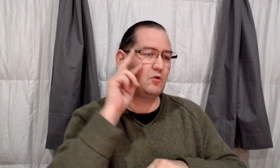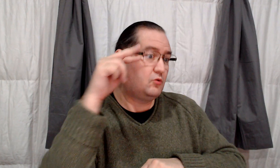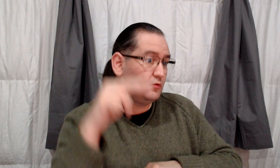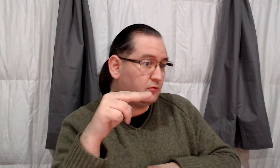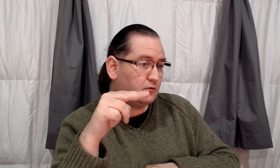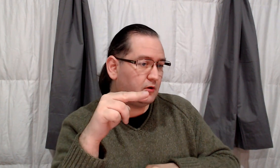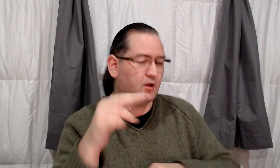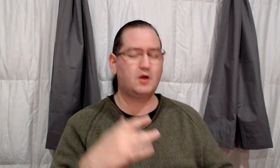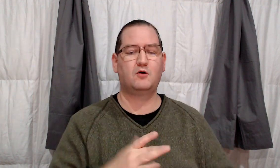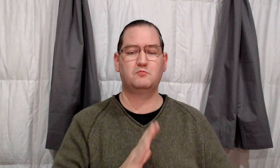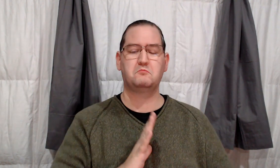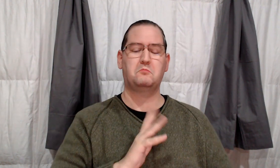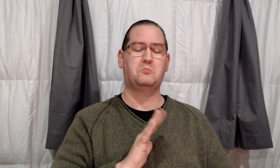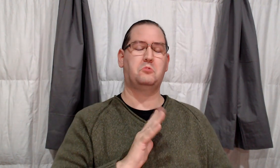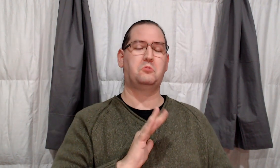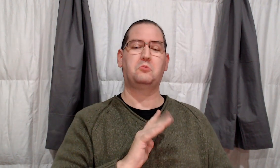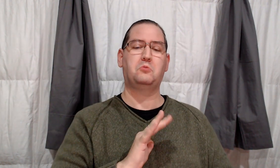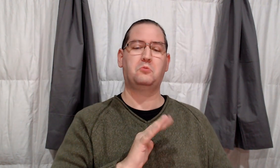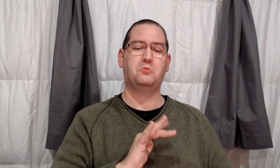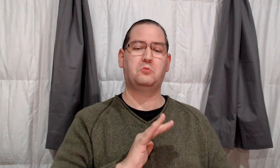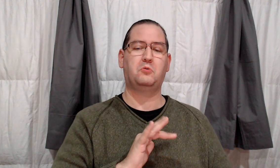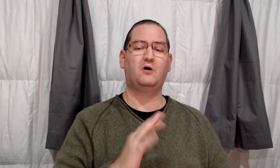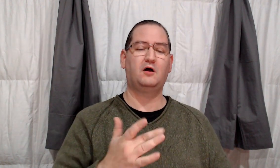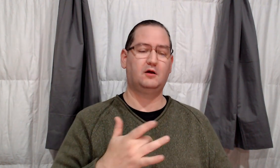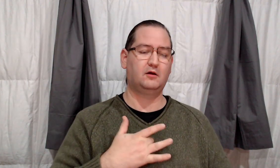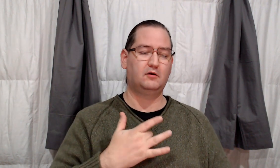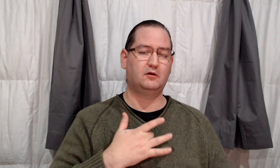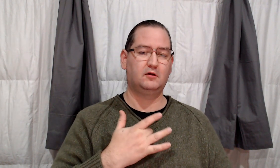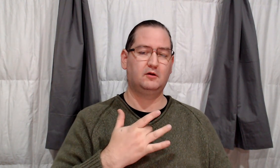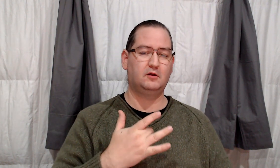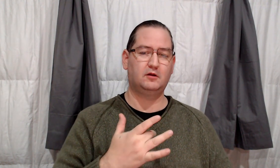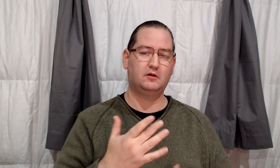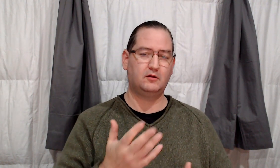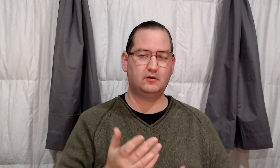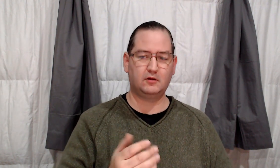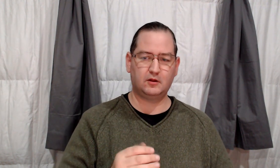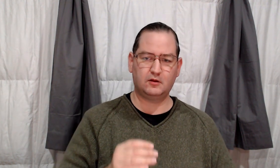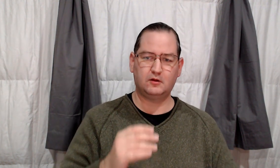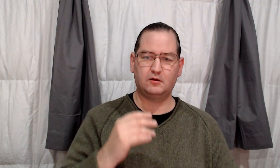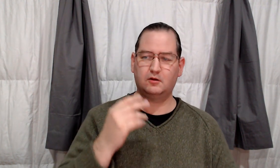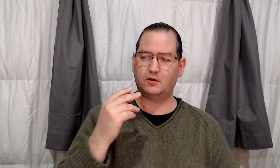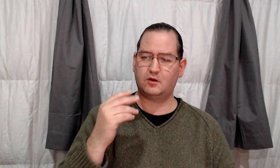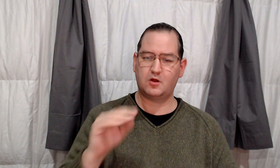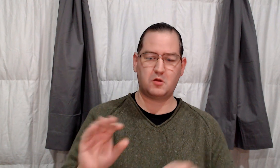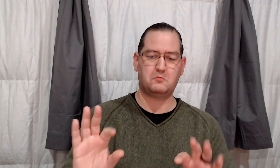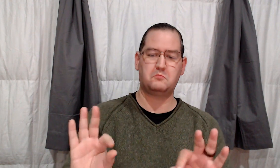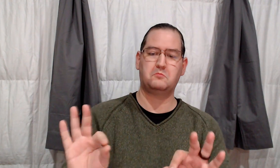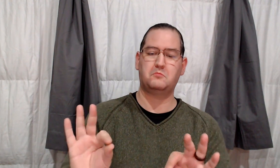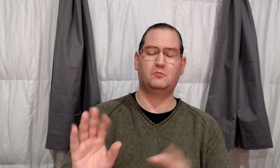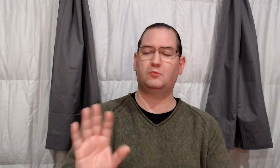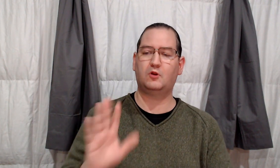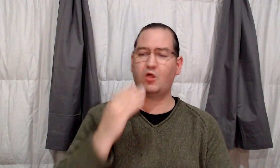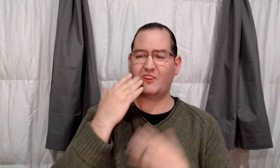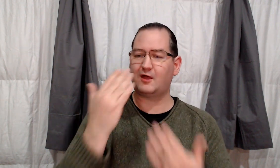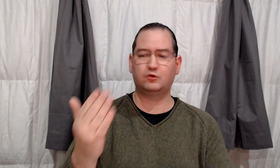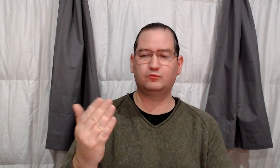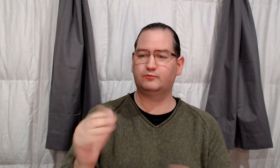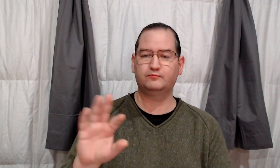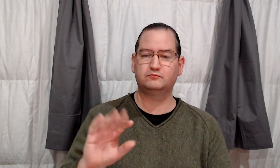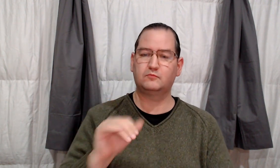you hear yourself saying those words, "No thanks, I don't smoke," and you mean it. Look back to now, notice all the things you